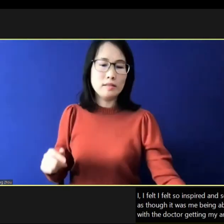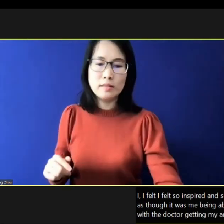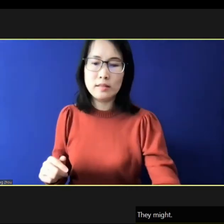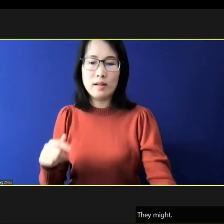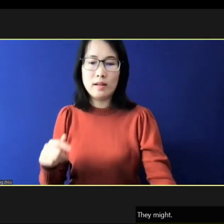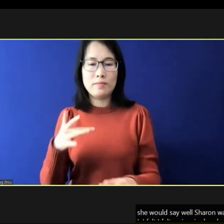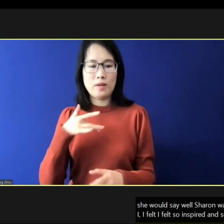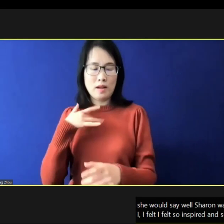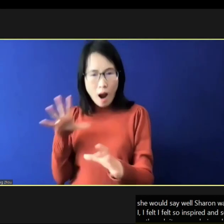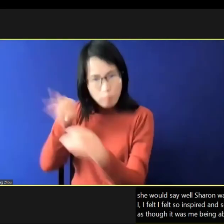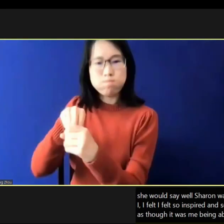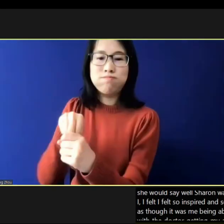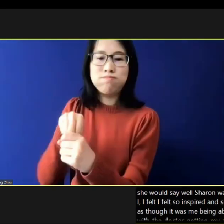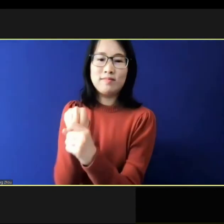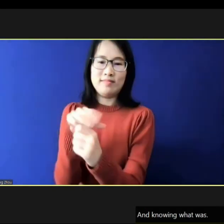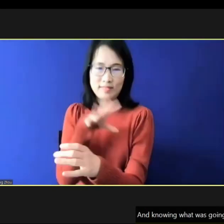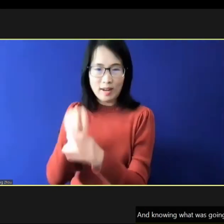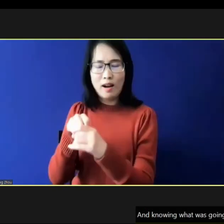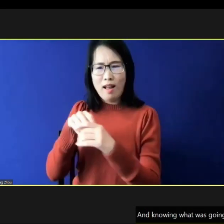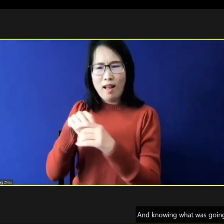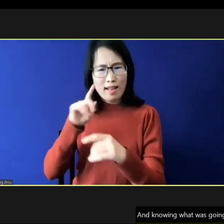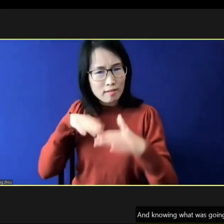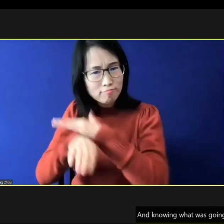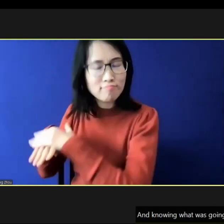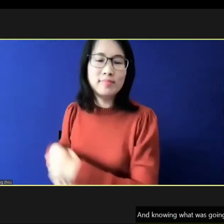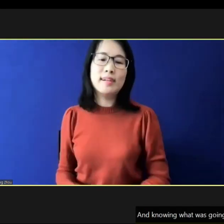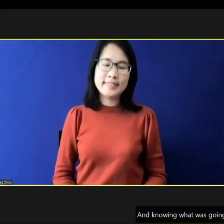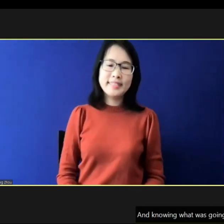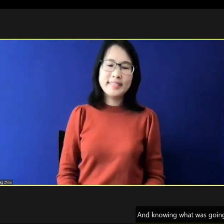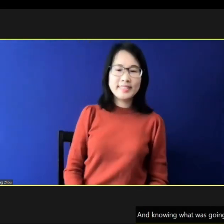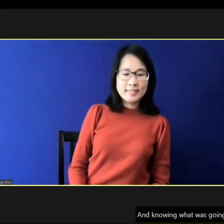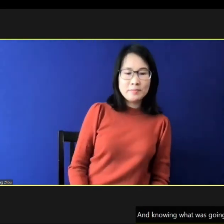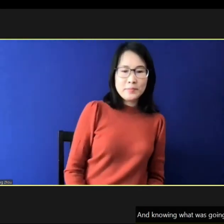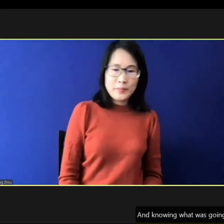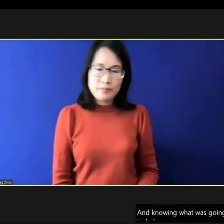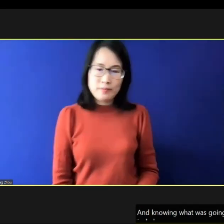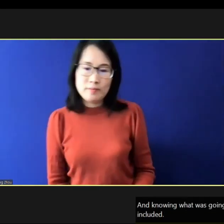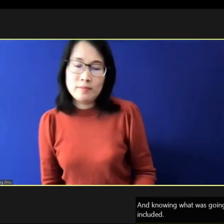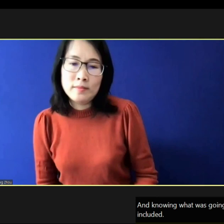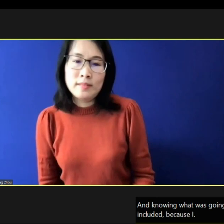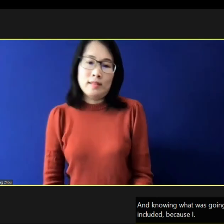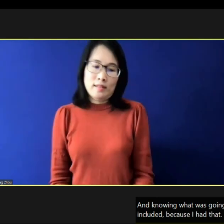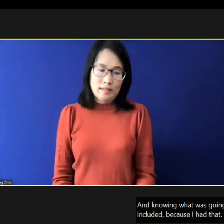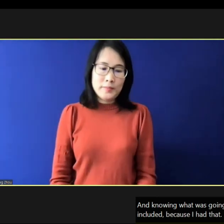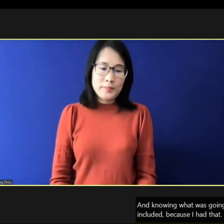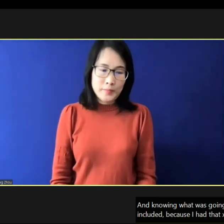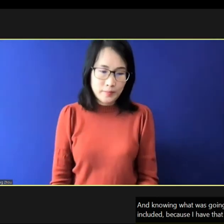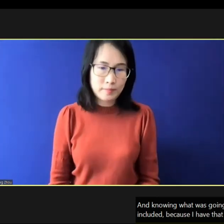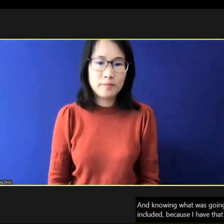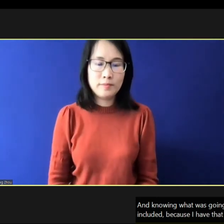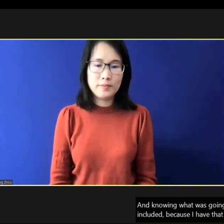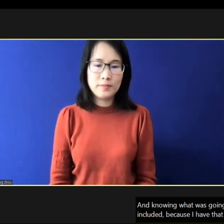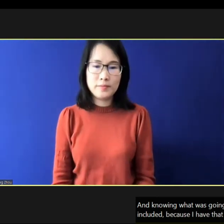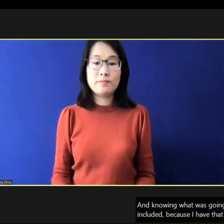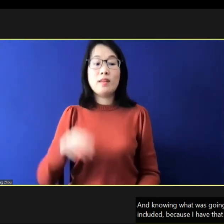my questions answered, and knowing what was going on, and felt extremely included because I had that access to